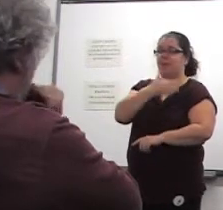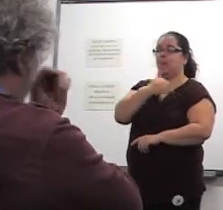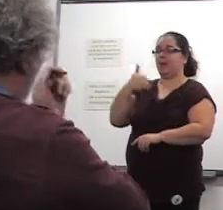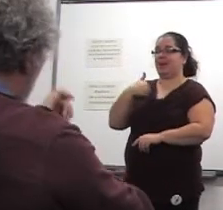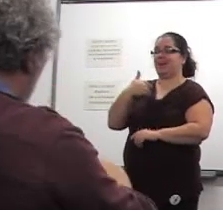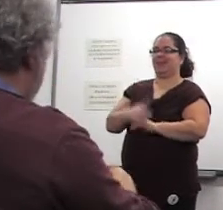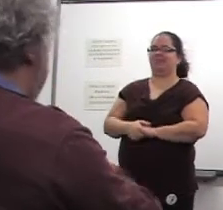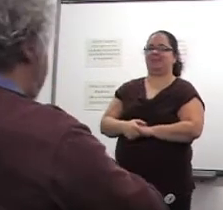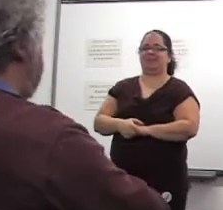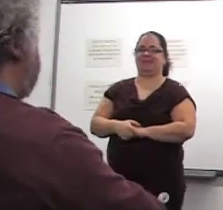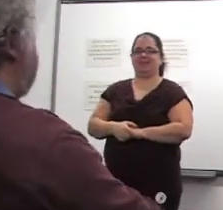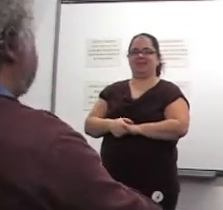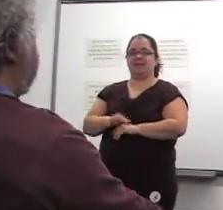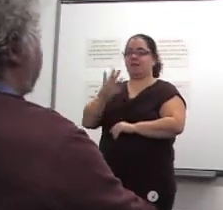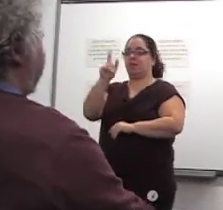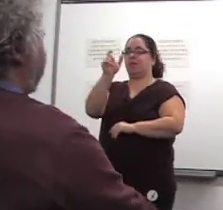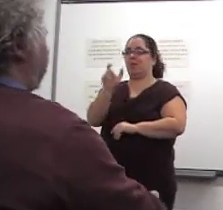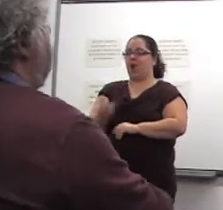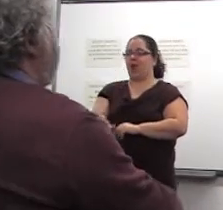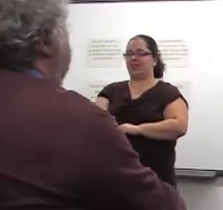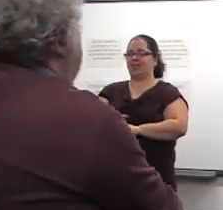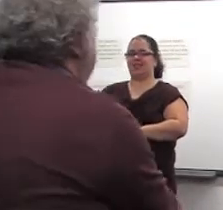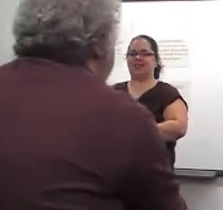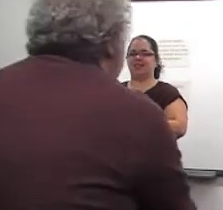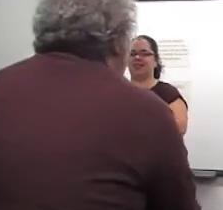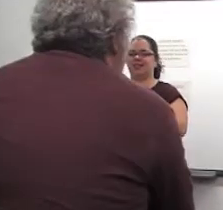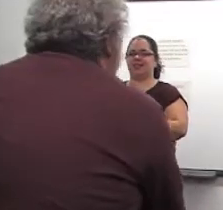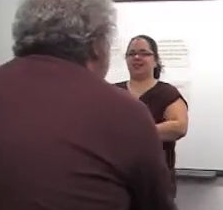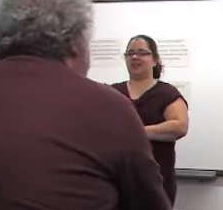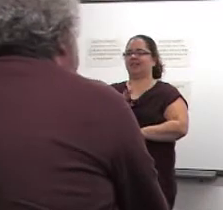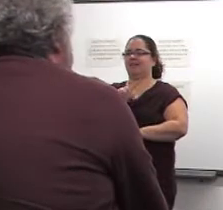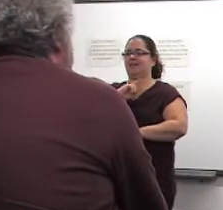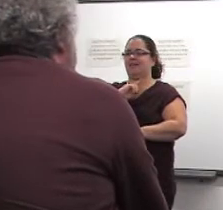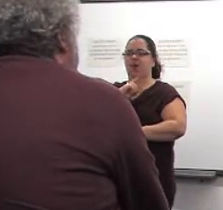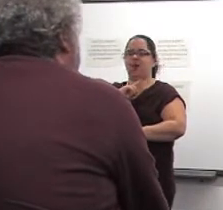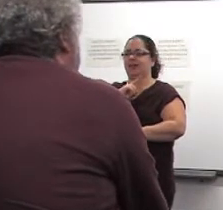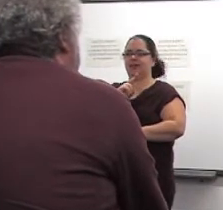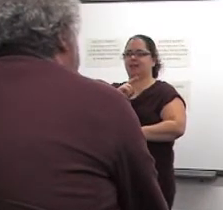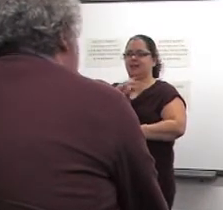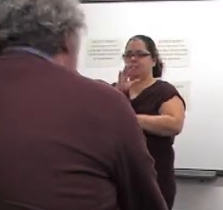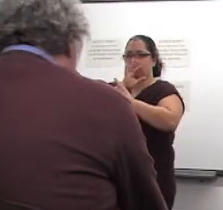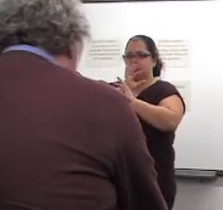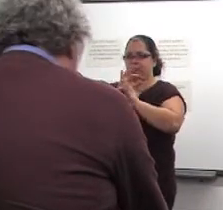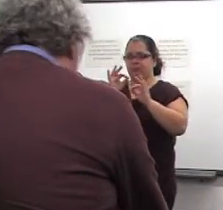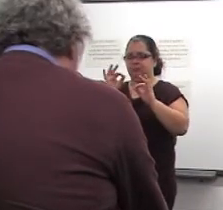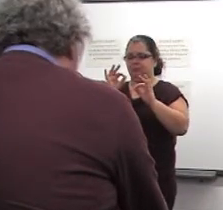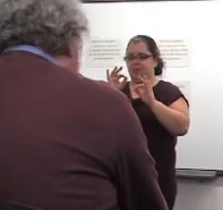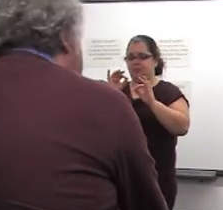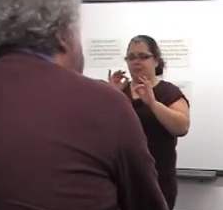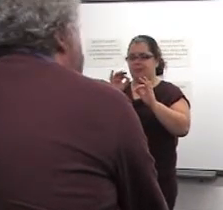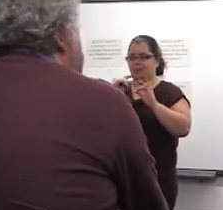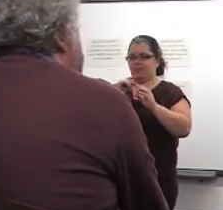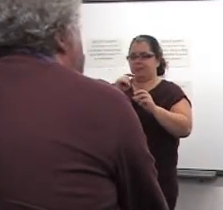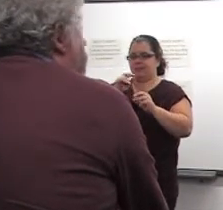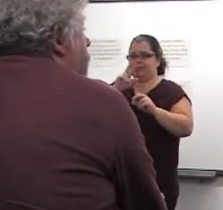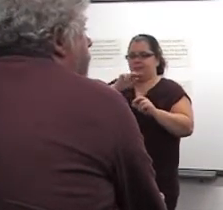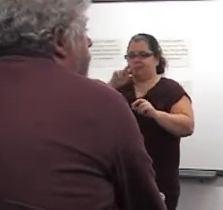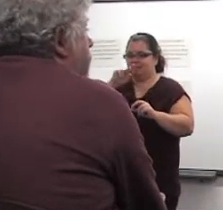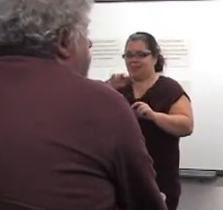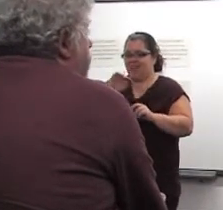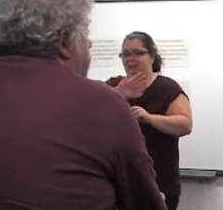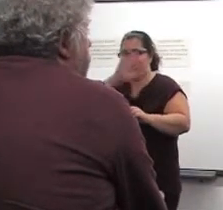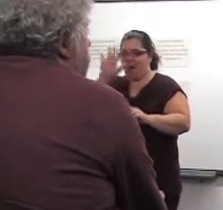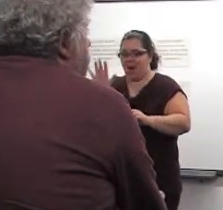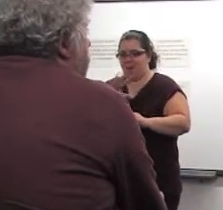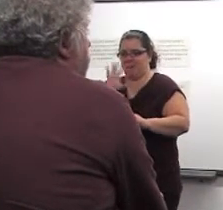morning. First words, his voice unused until then. The racing green electric garage